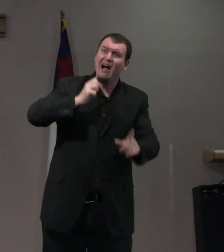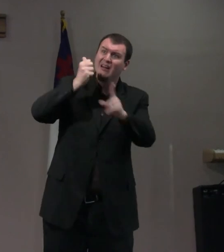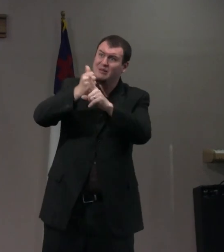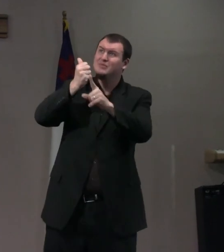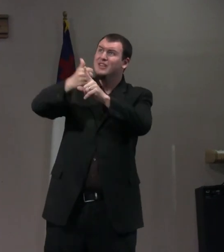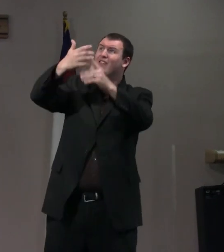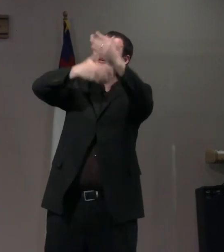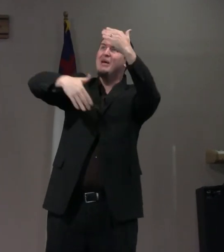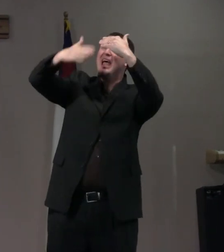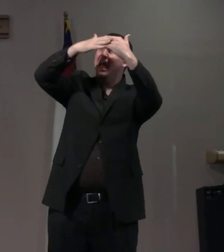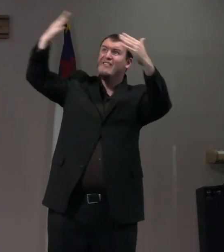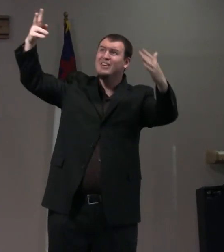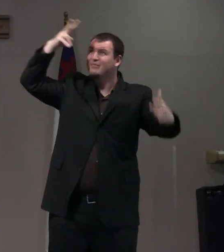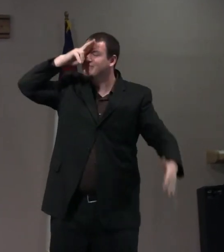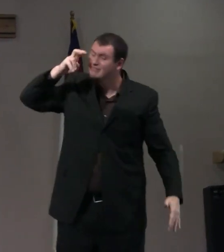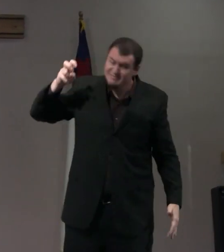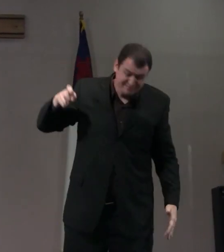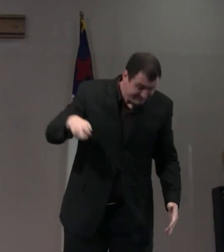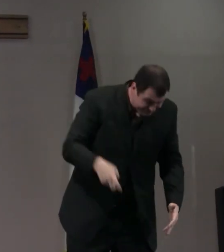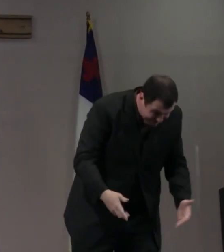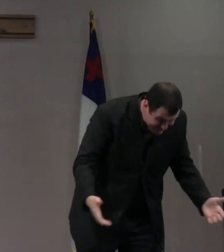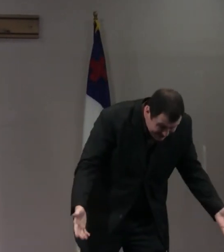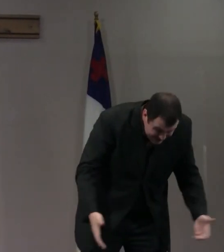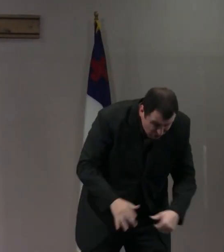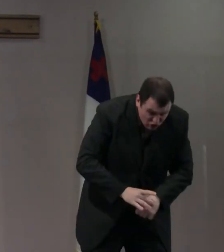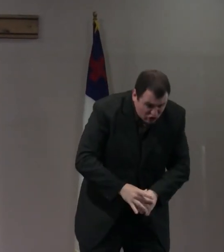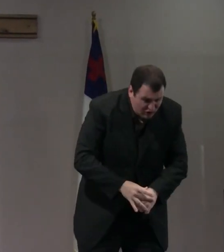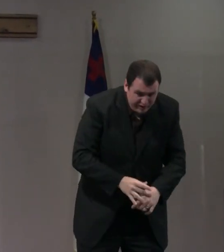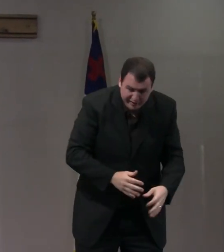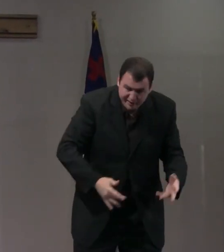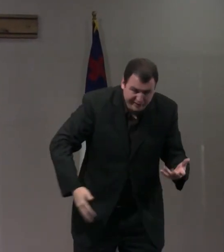is God himself in heaven. He came to earth